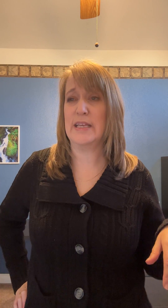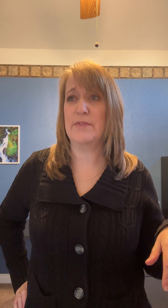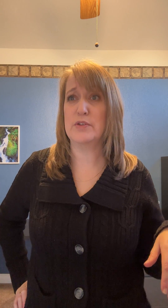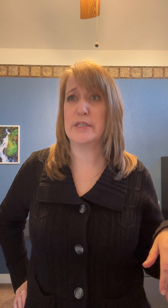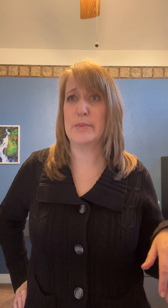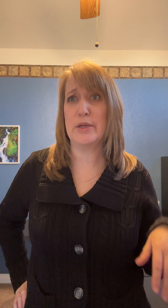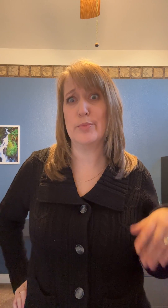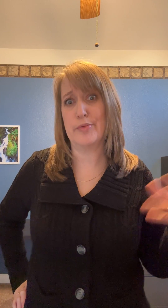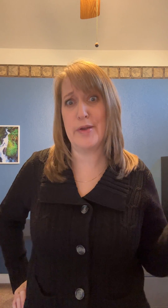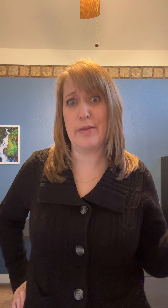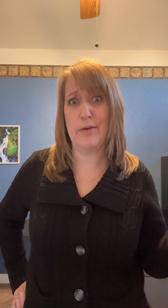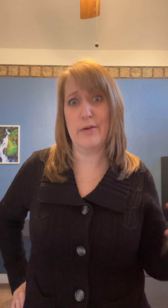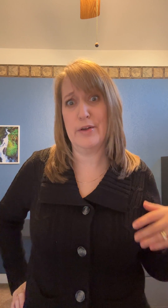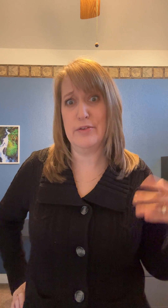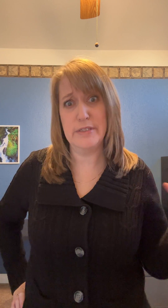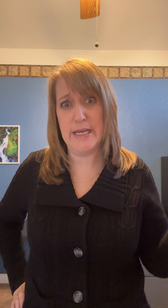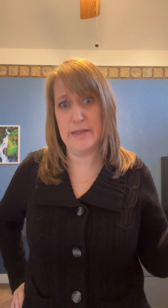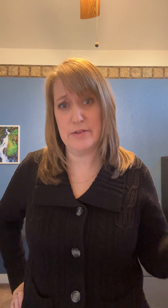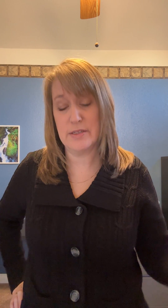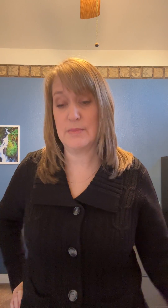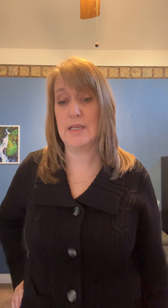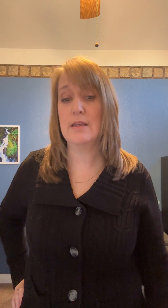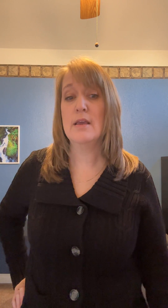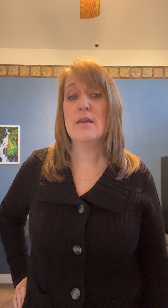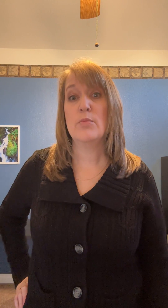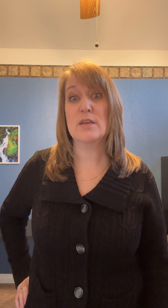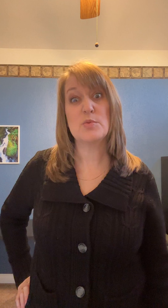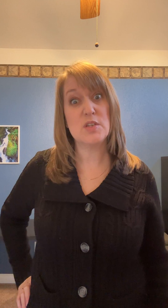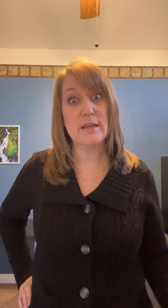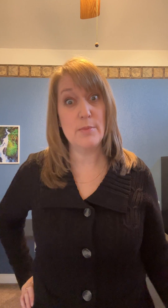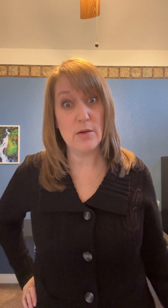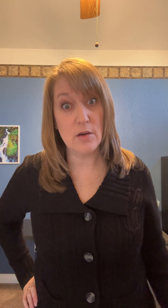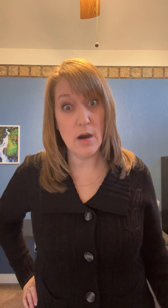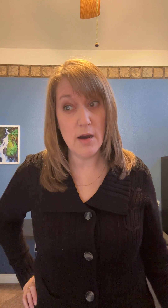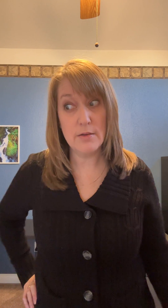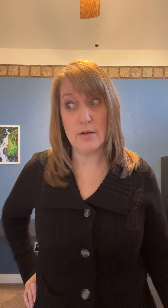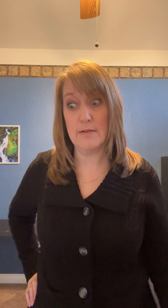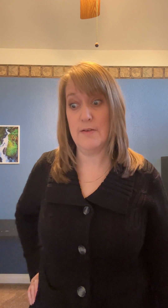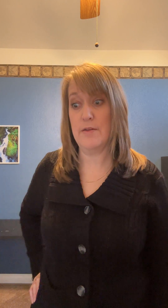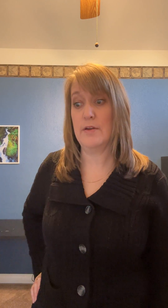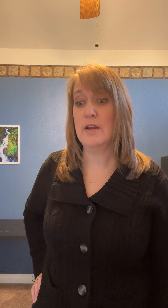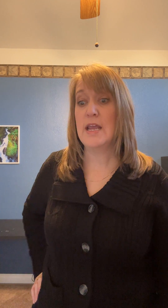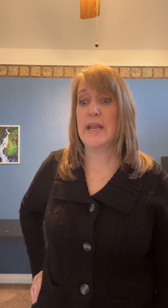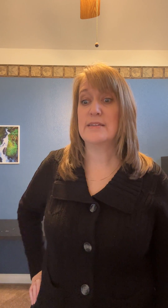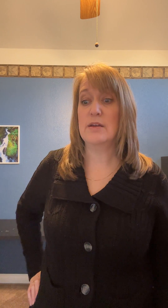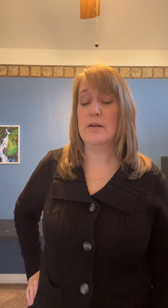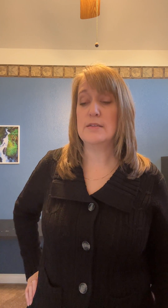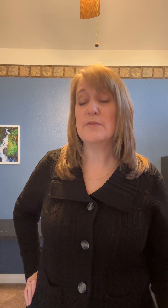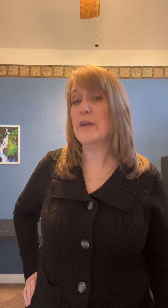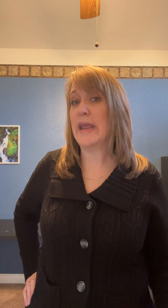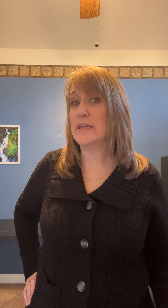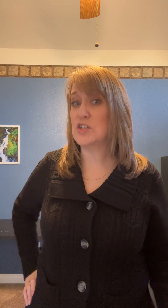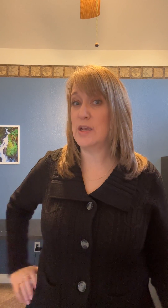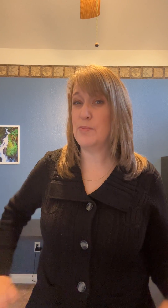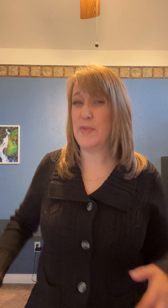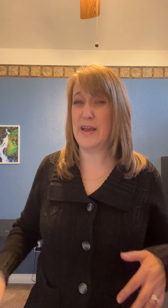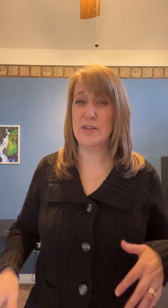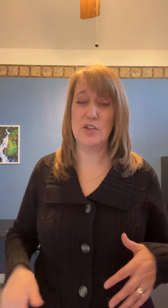if you're talking about your brother or your dad or something. Because we're talking about God, our Father, it's a different hand shape that